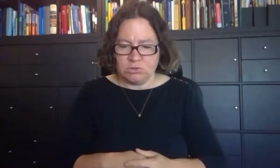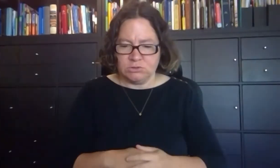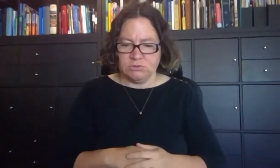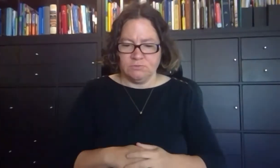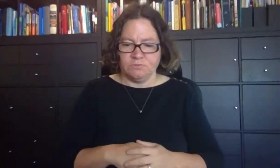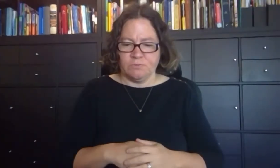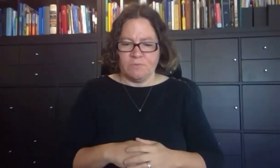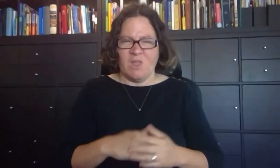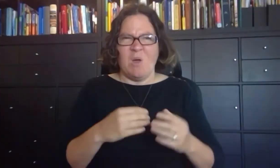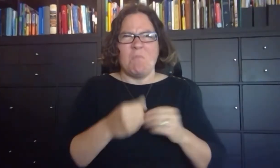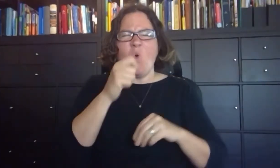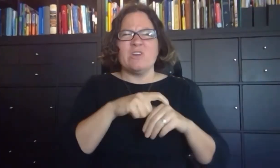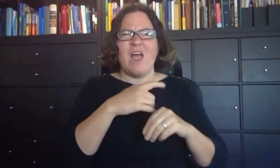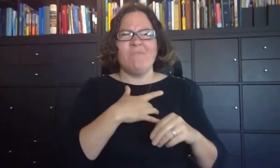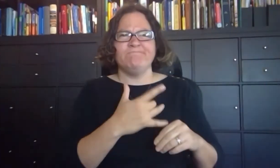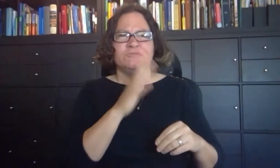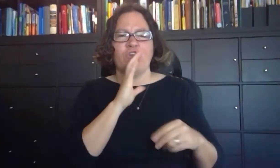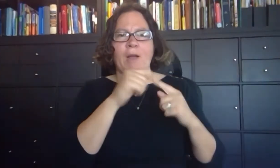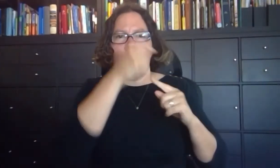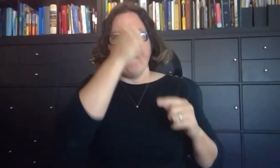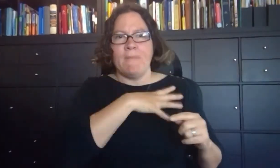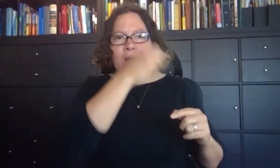we often assume gender roles